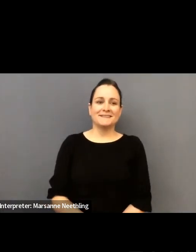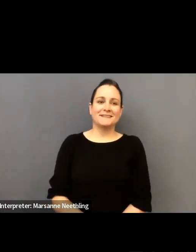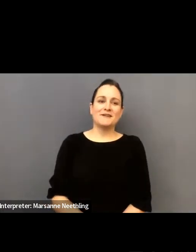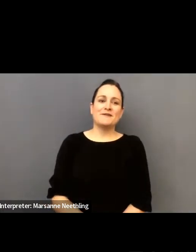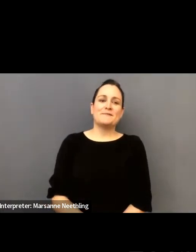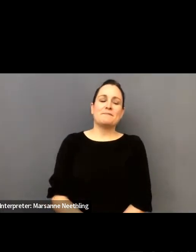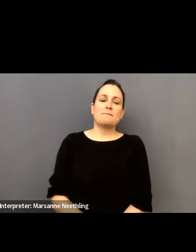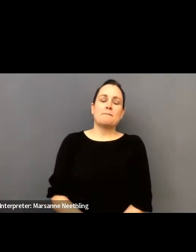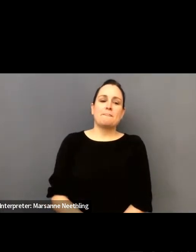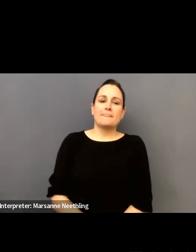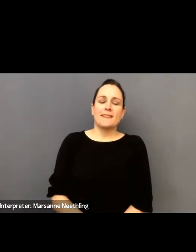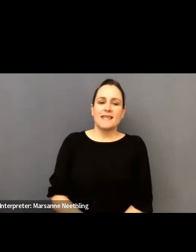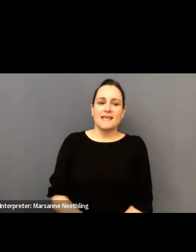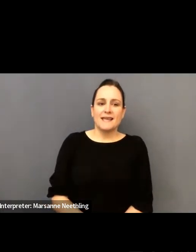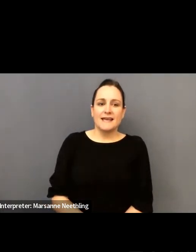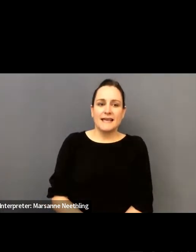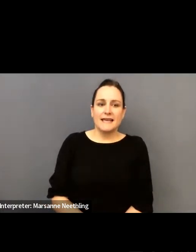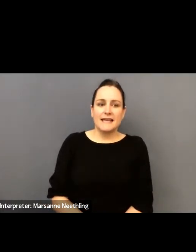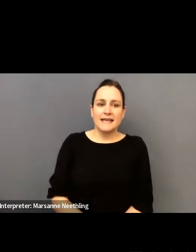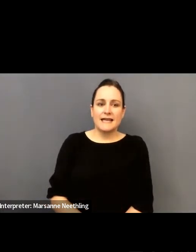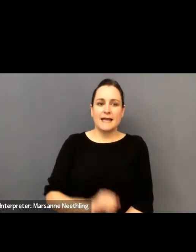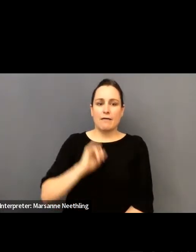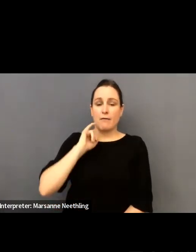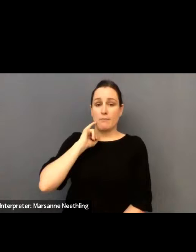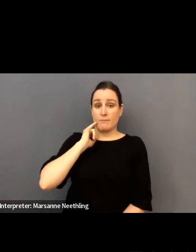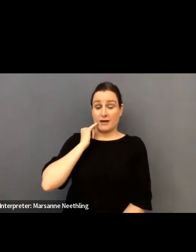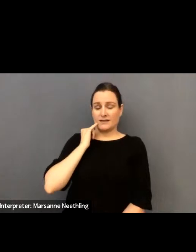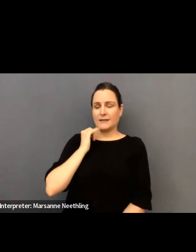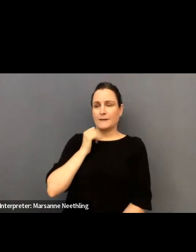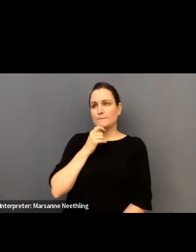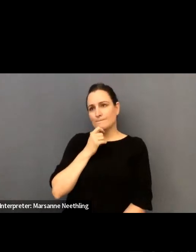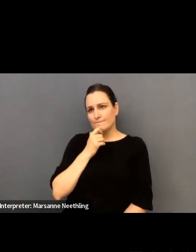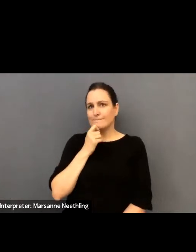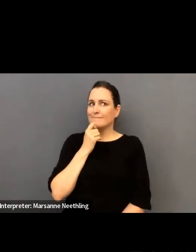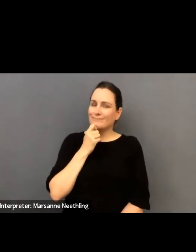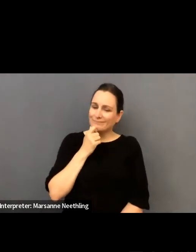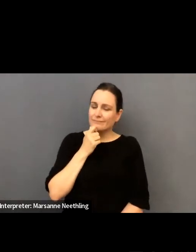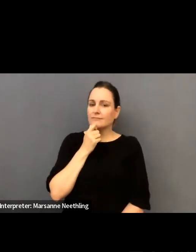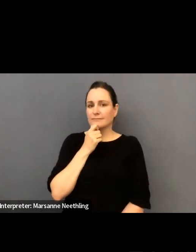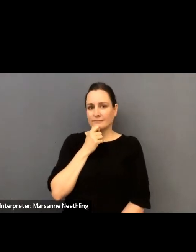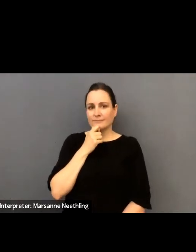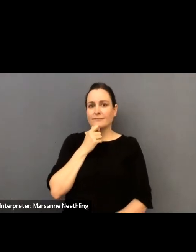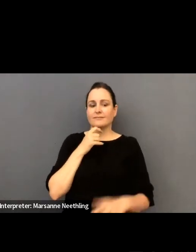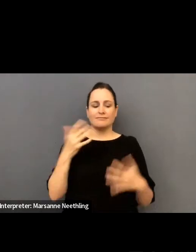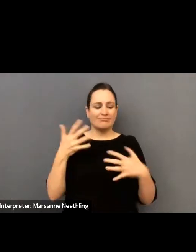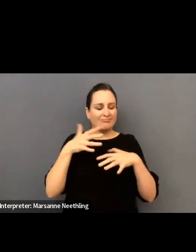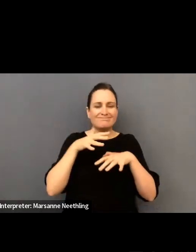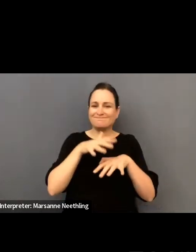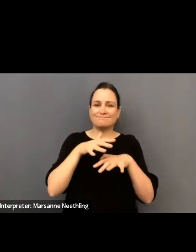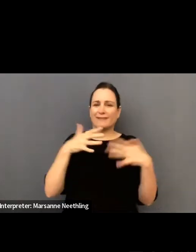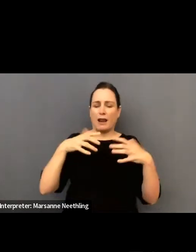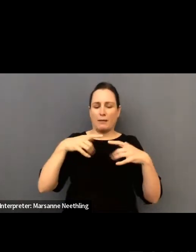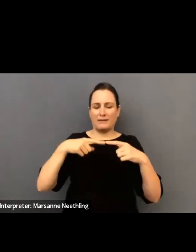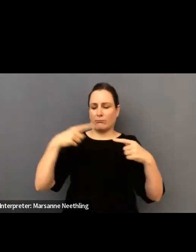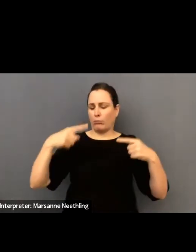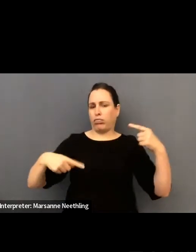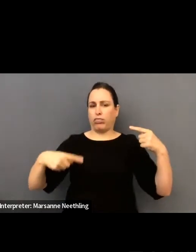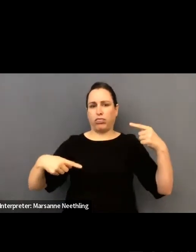me. Neville, there's obviously a disconnect, and I'm really